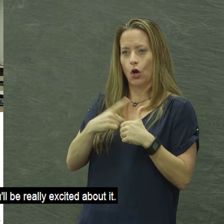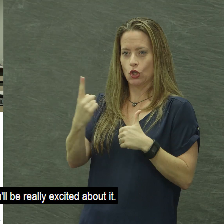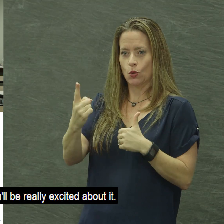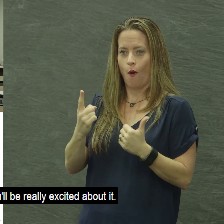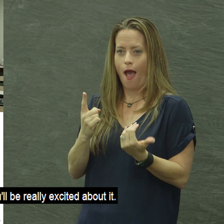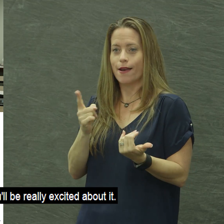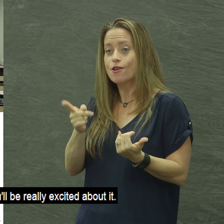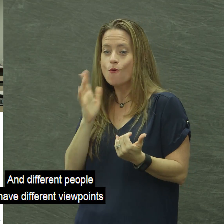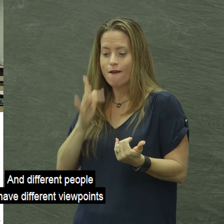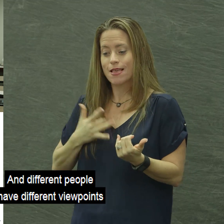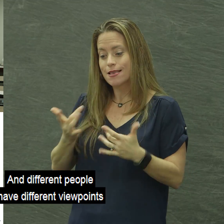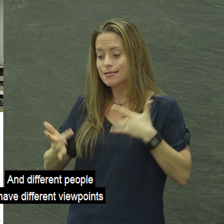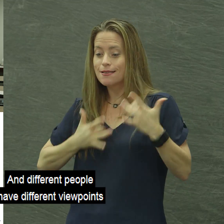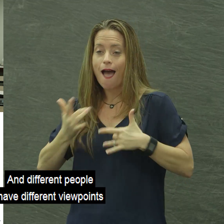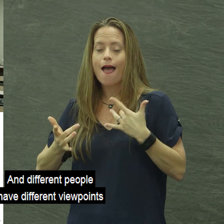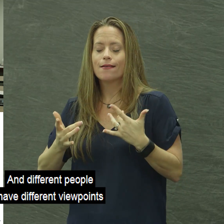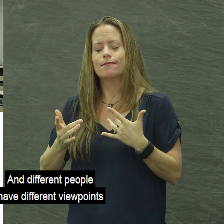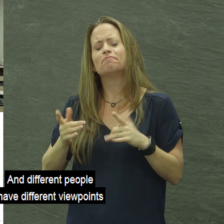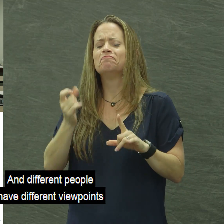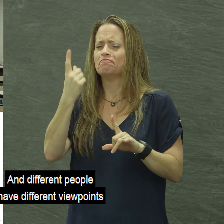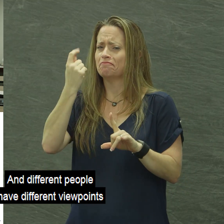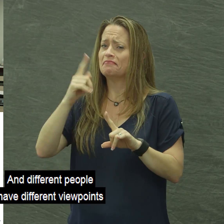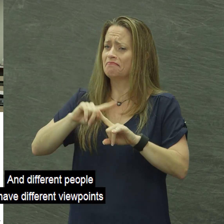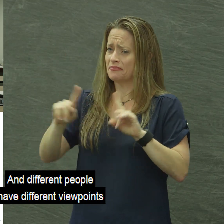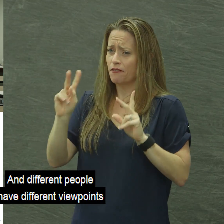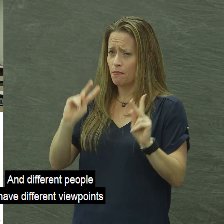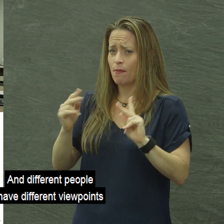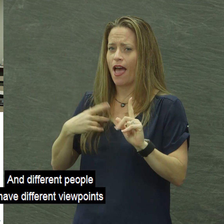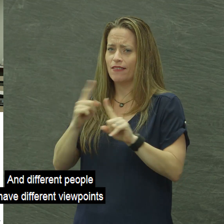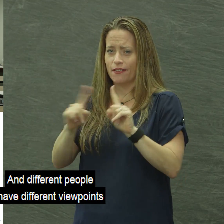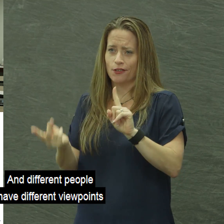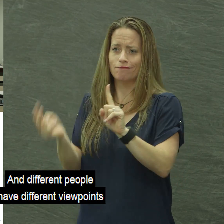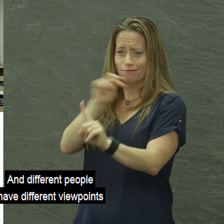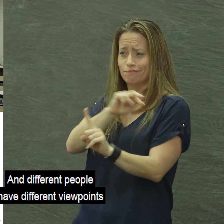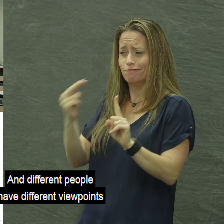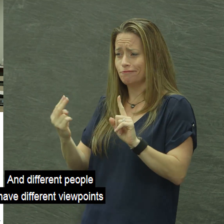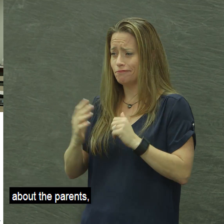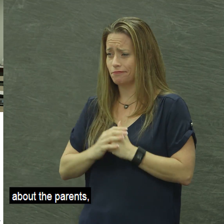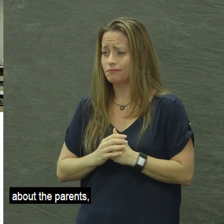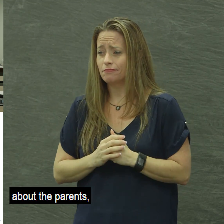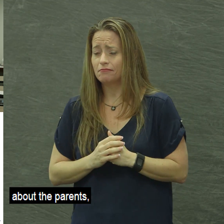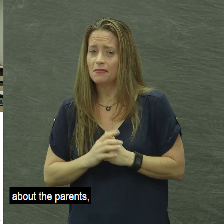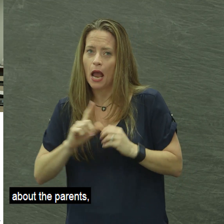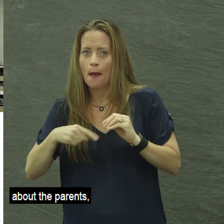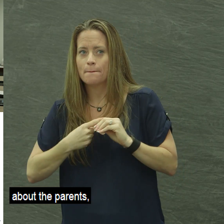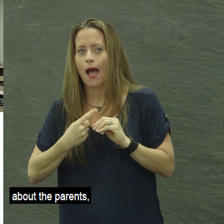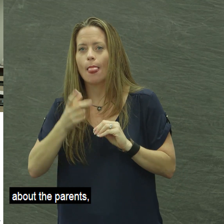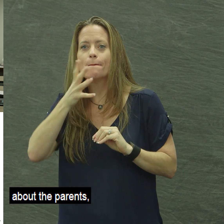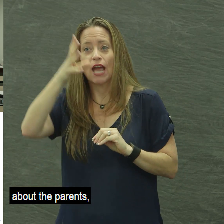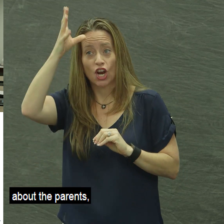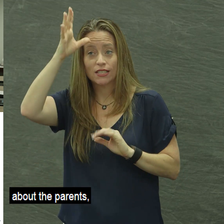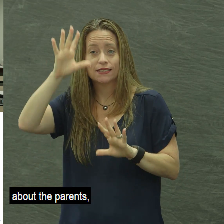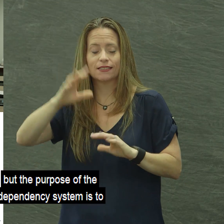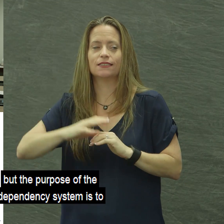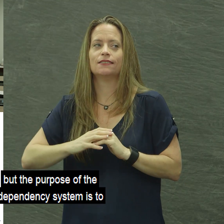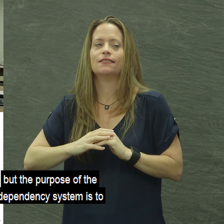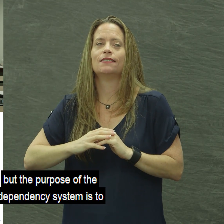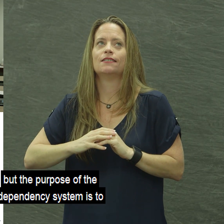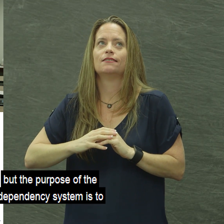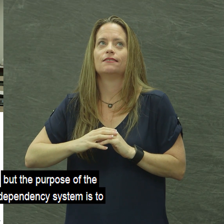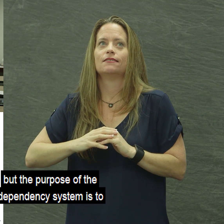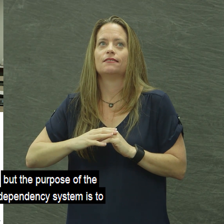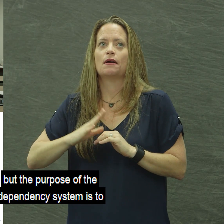really excited about it, and different people have different viewpoints about the parents,